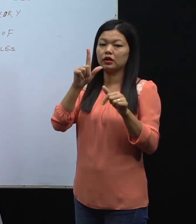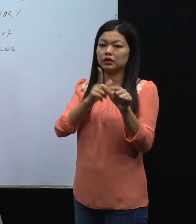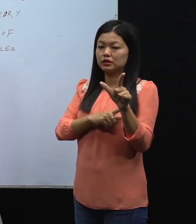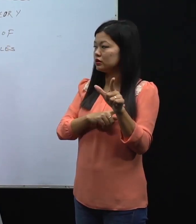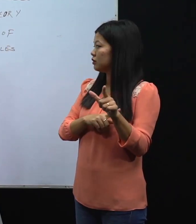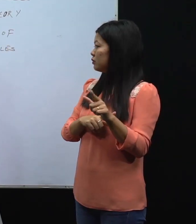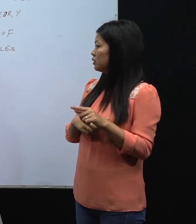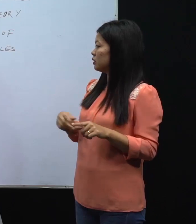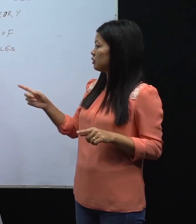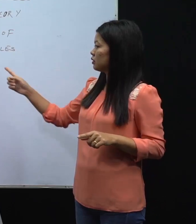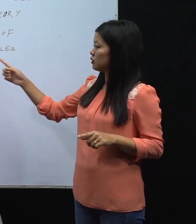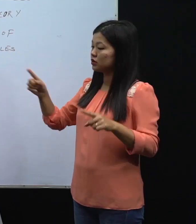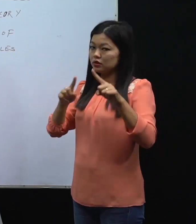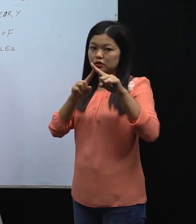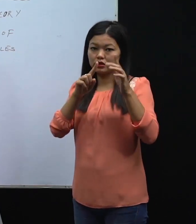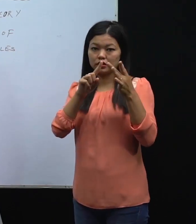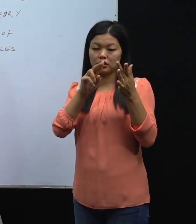Tiny particles called